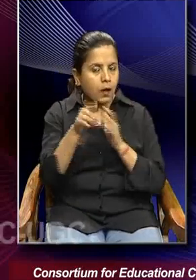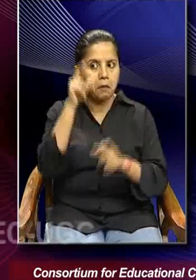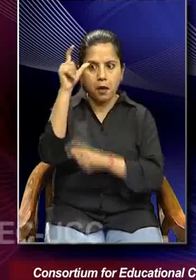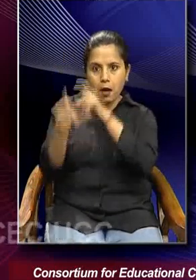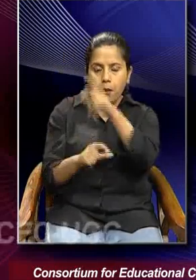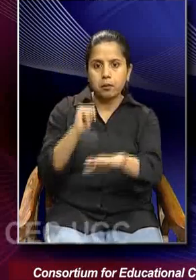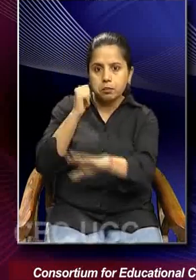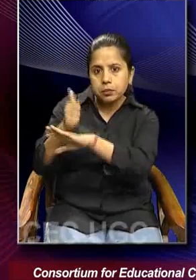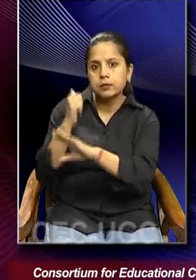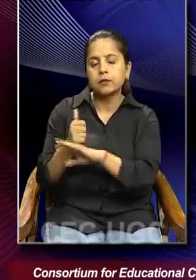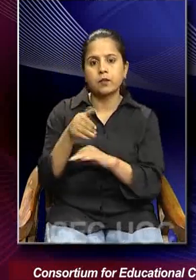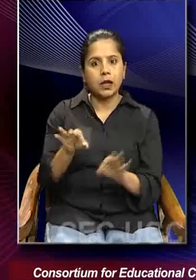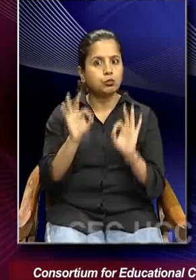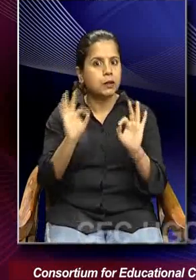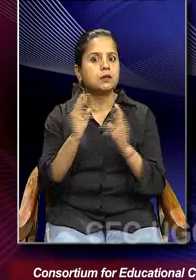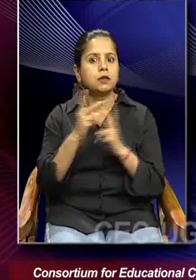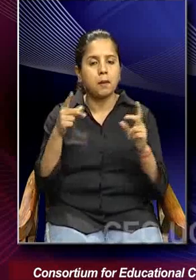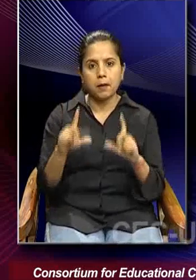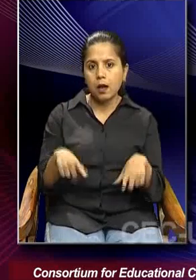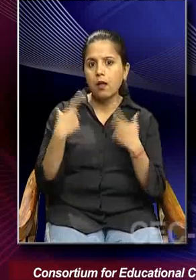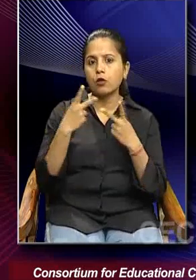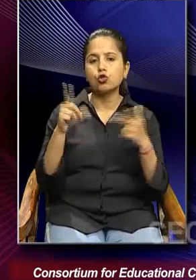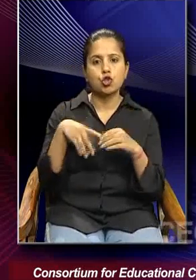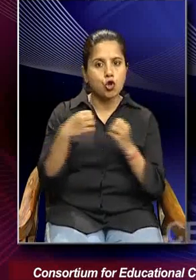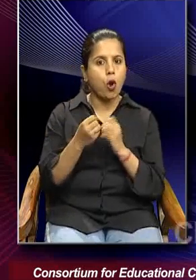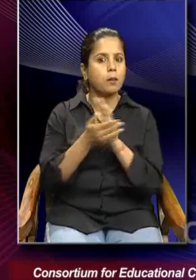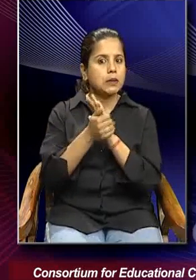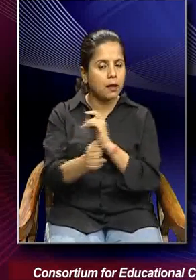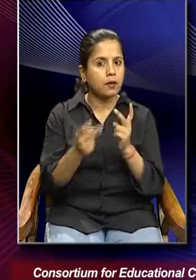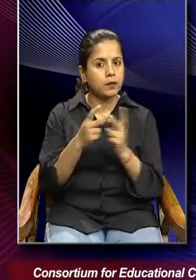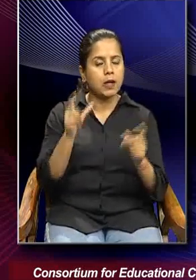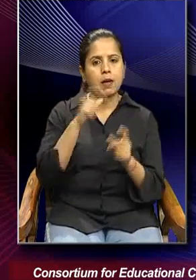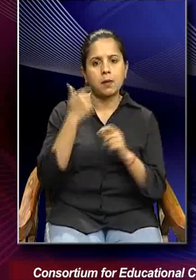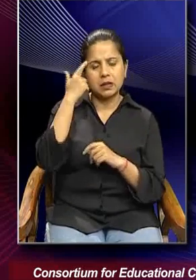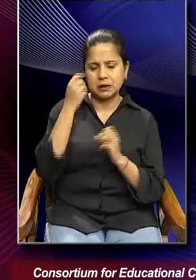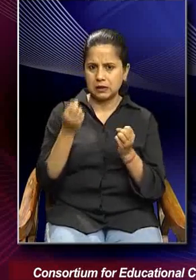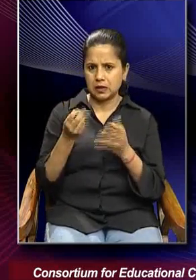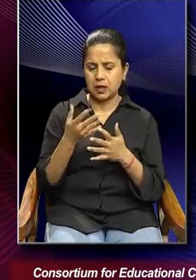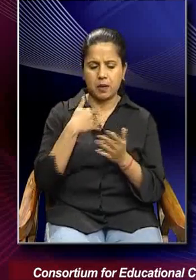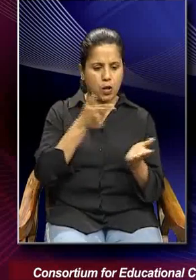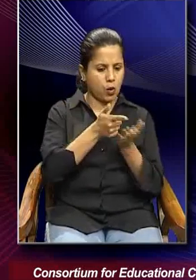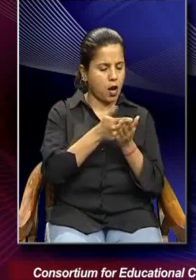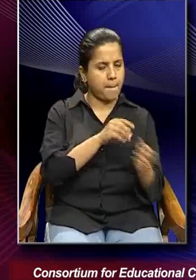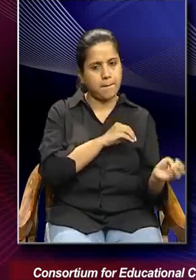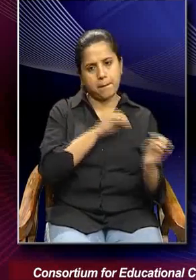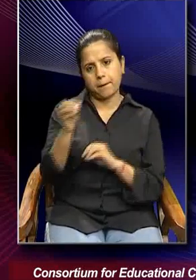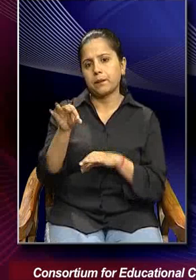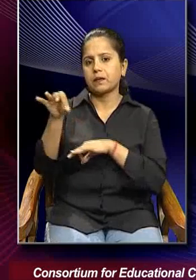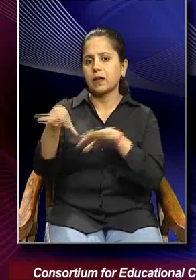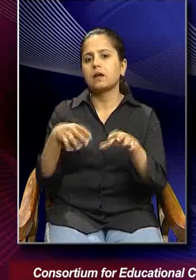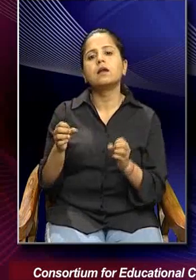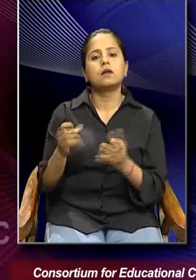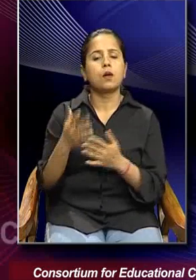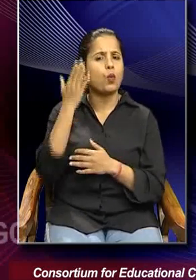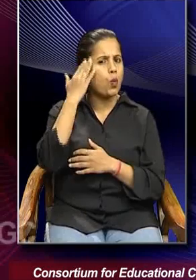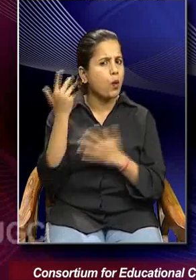development, specialization of livelihood, and skill sets, people started to move from rural areas to urban areas. Why?